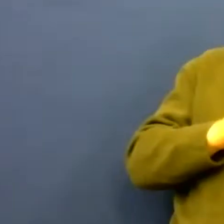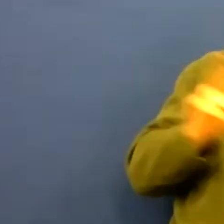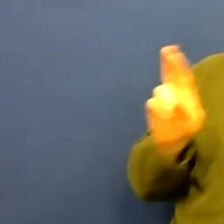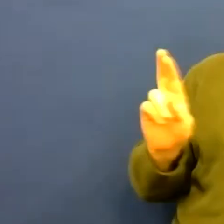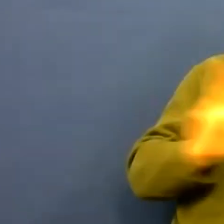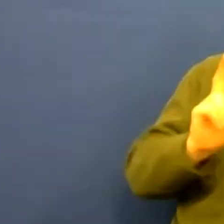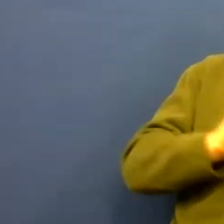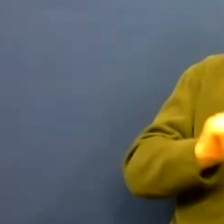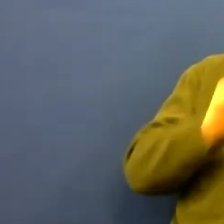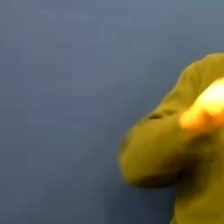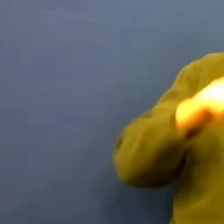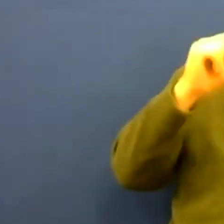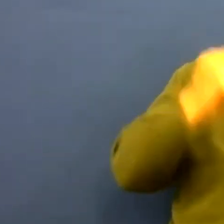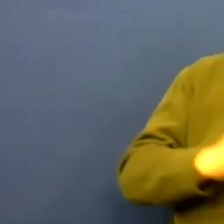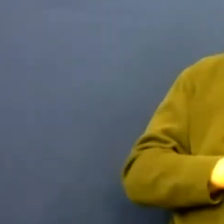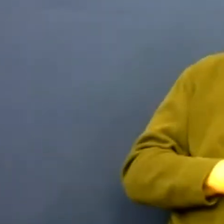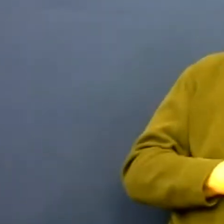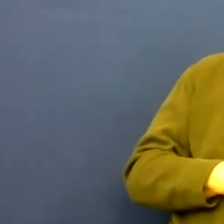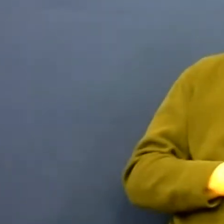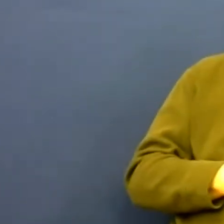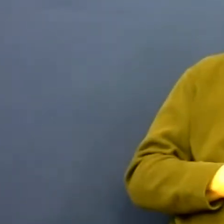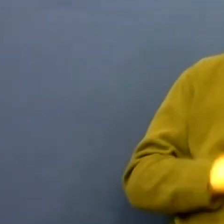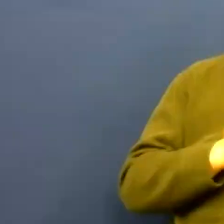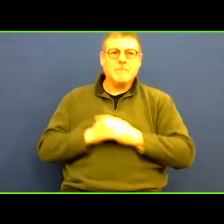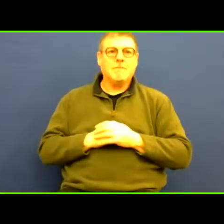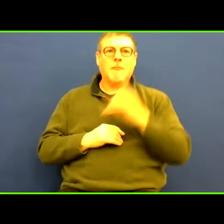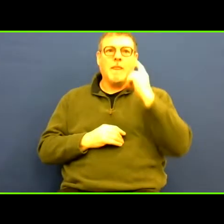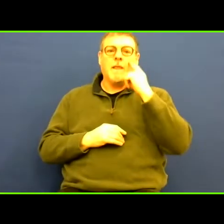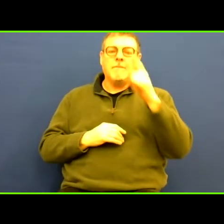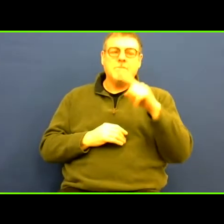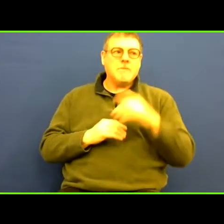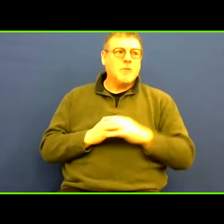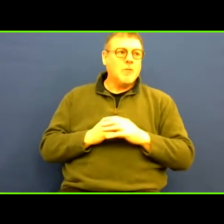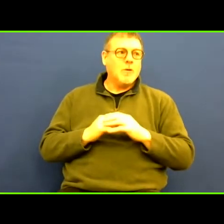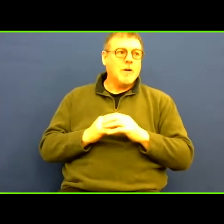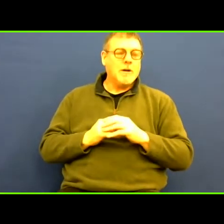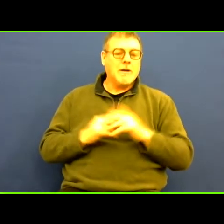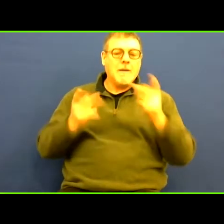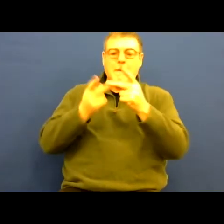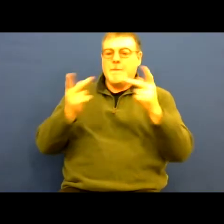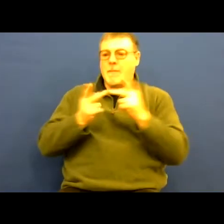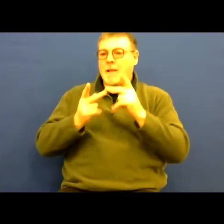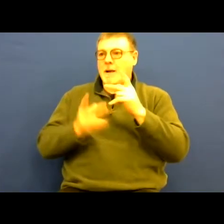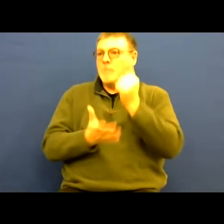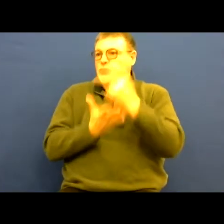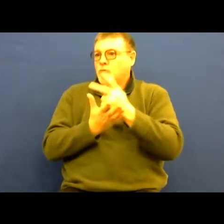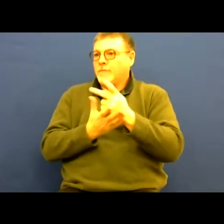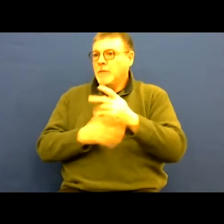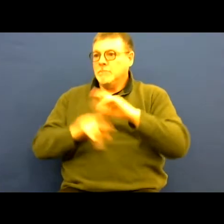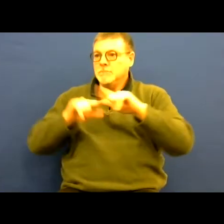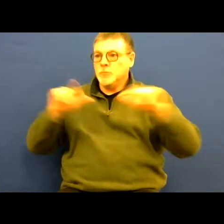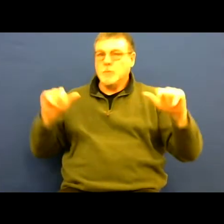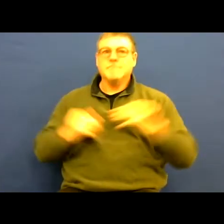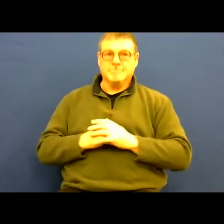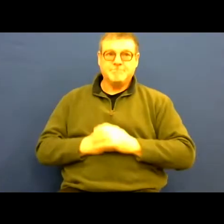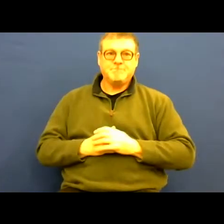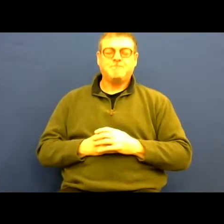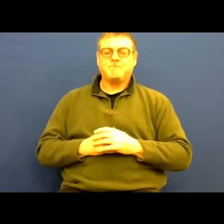at doing a building, you'll need to come in for site plan approval and For sure. such, but